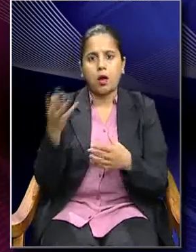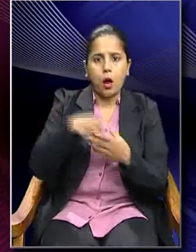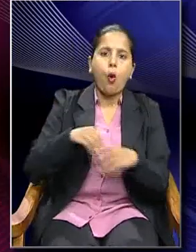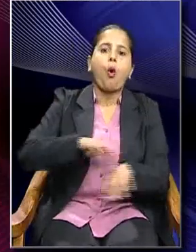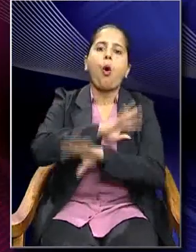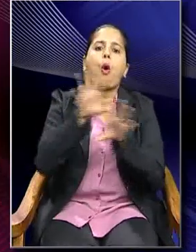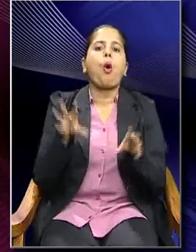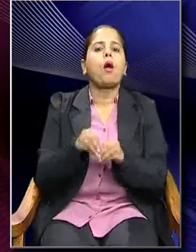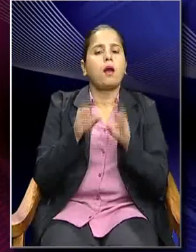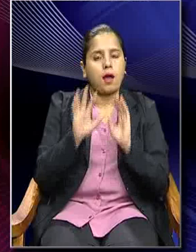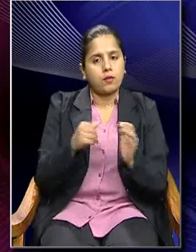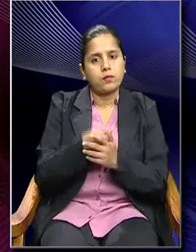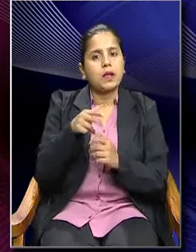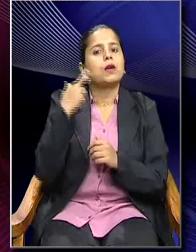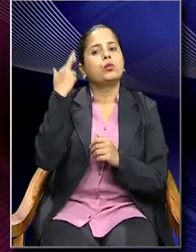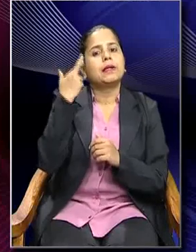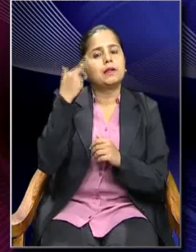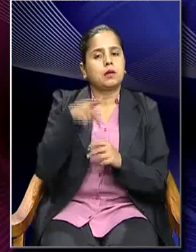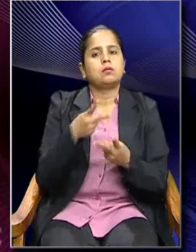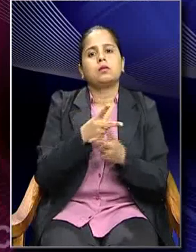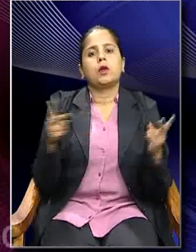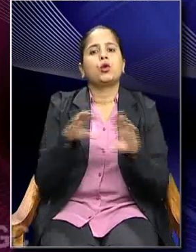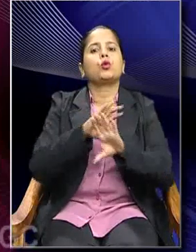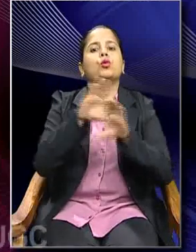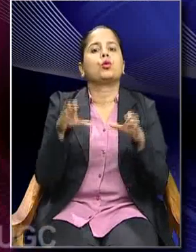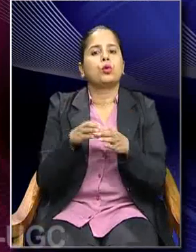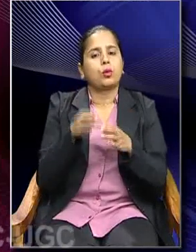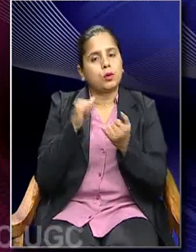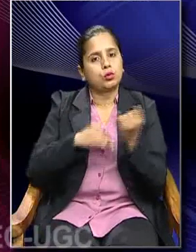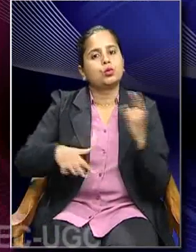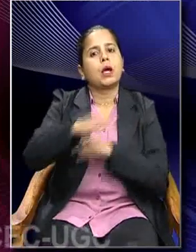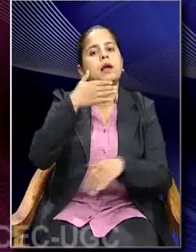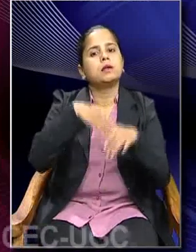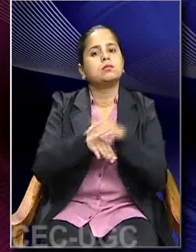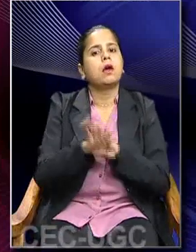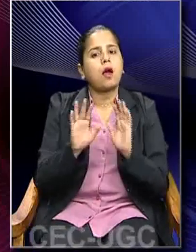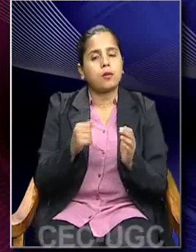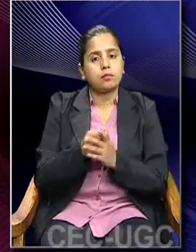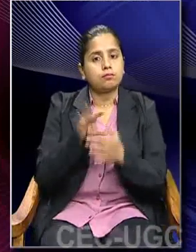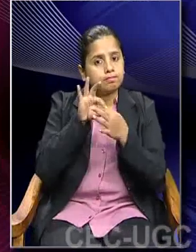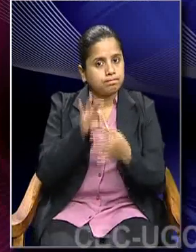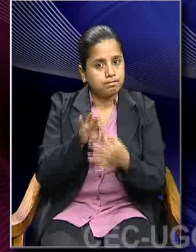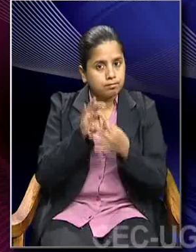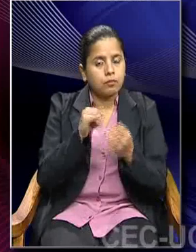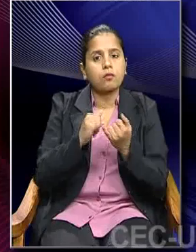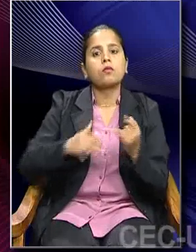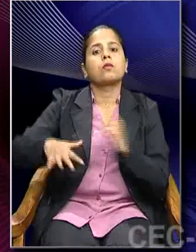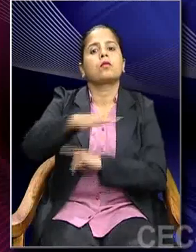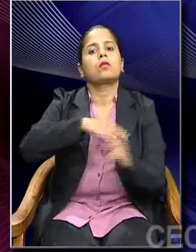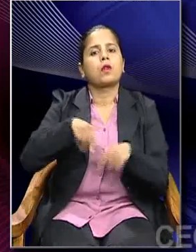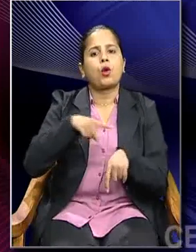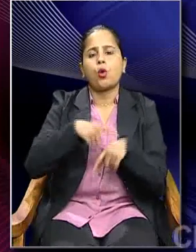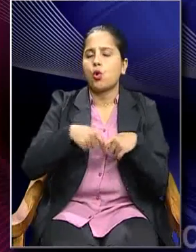them. So that is why several groups are within the society. Relationship in society are